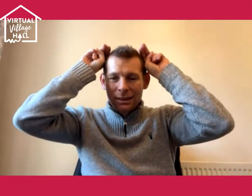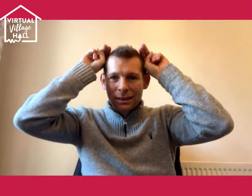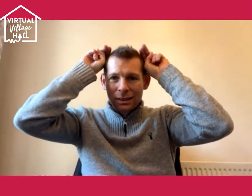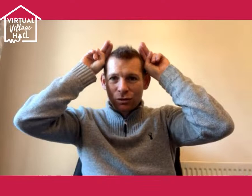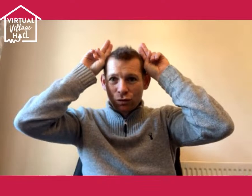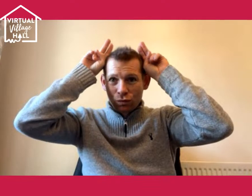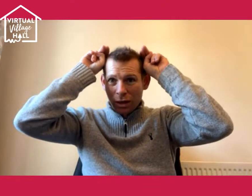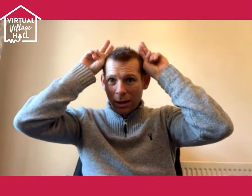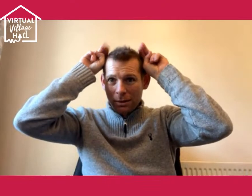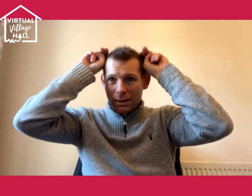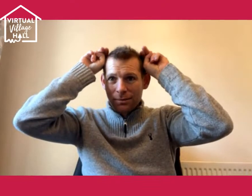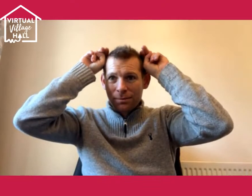Rabbit,